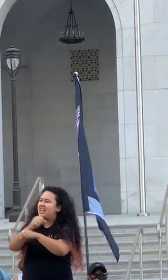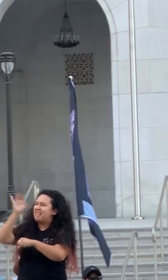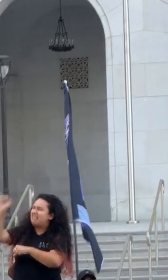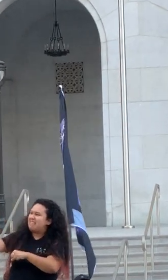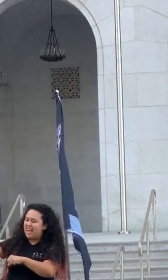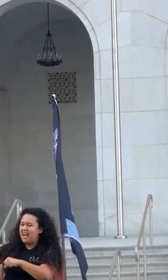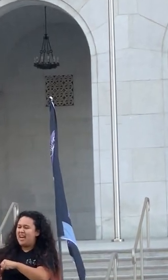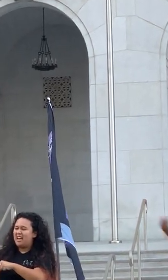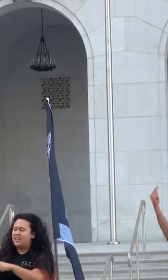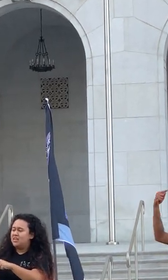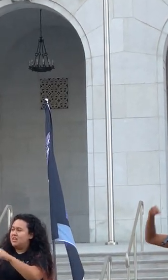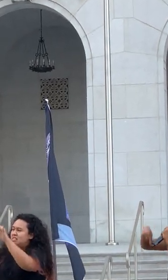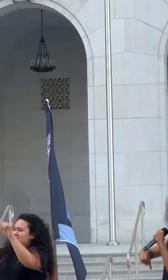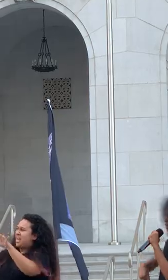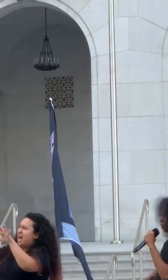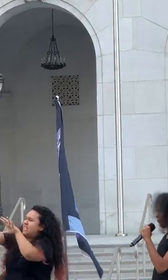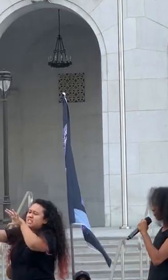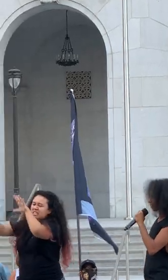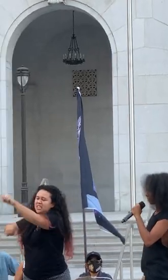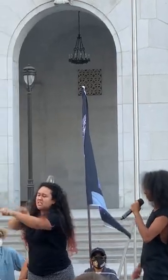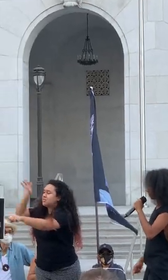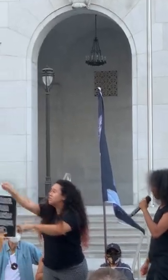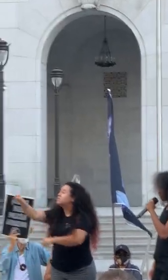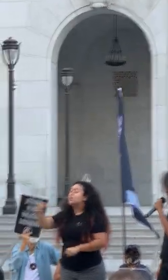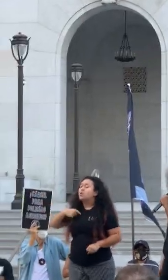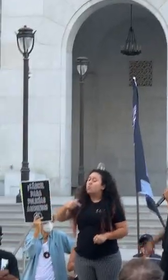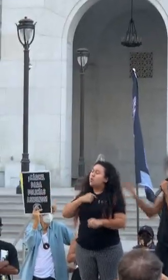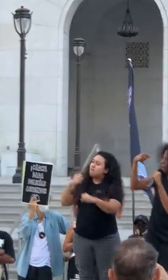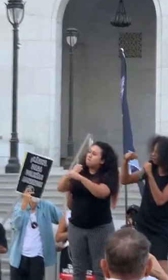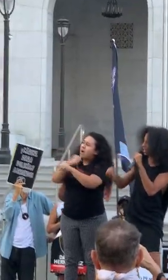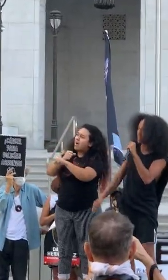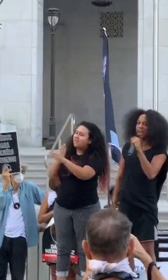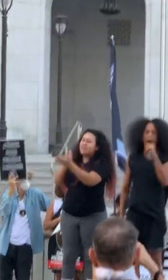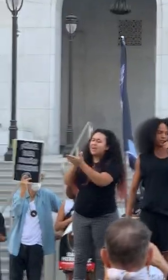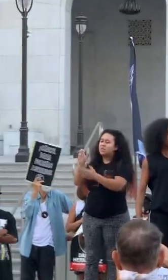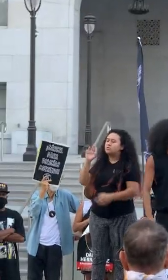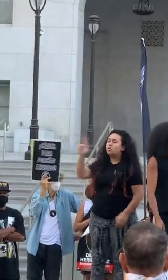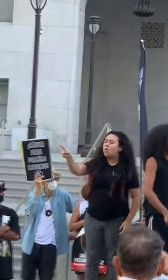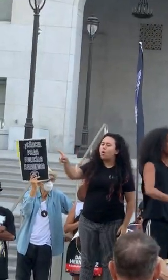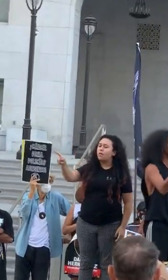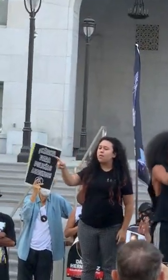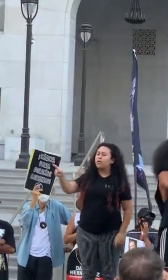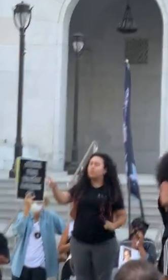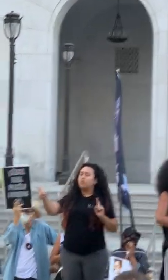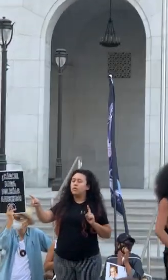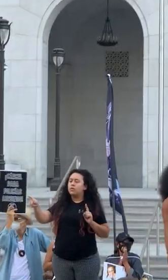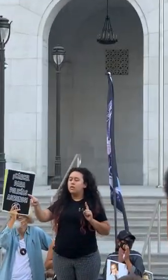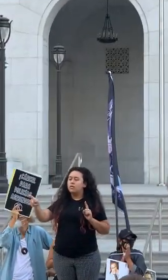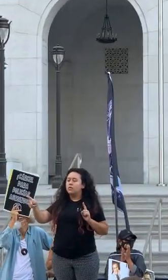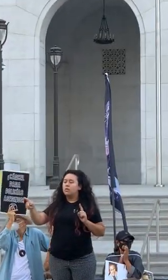are fighting capitalism. We are fighting corporations. In the absence of